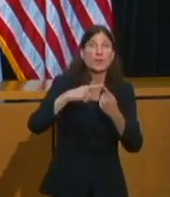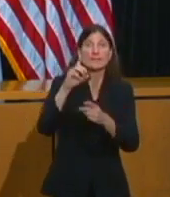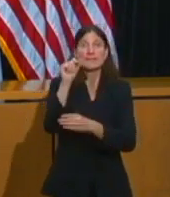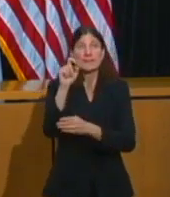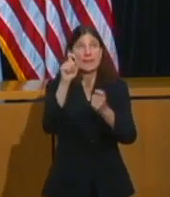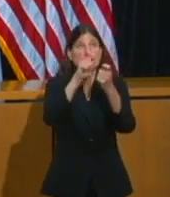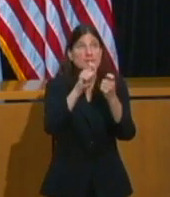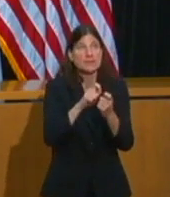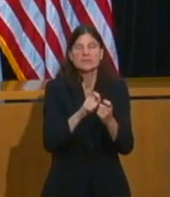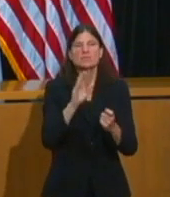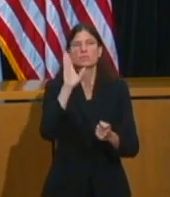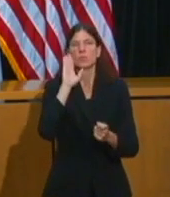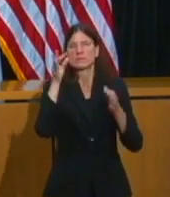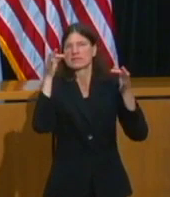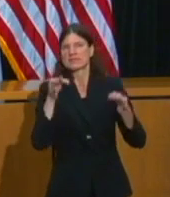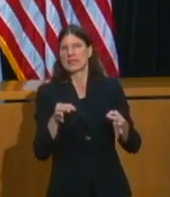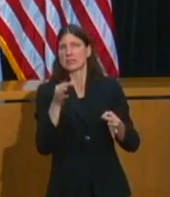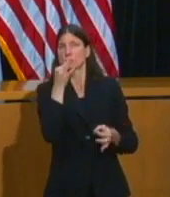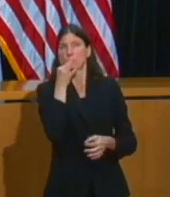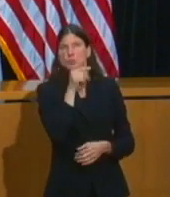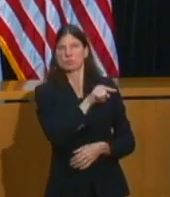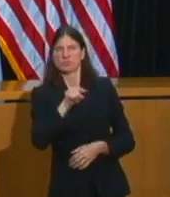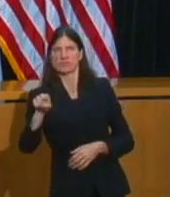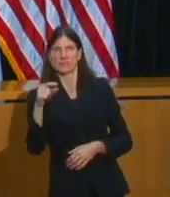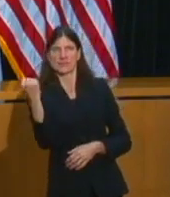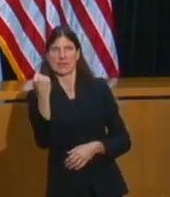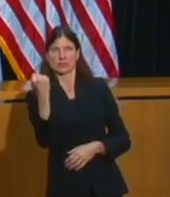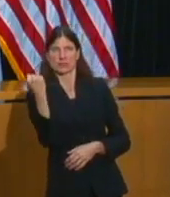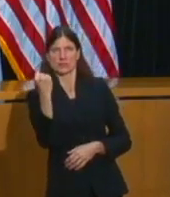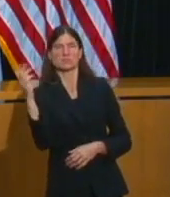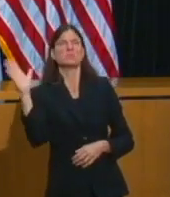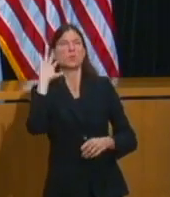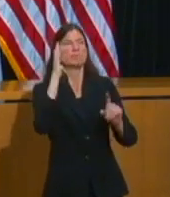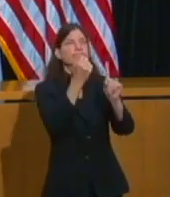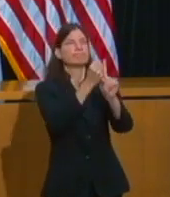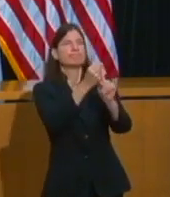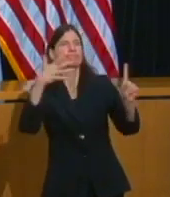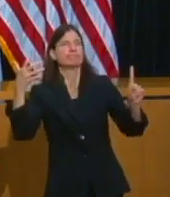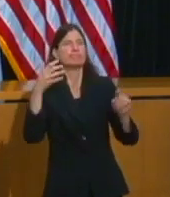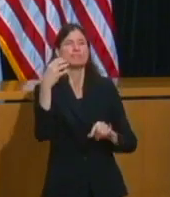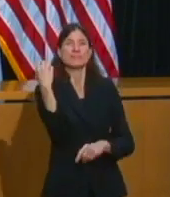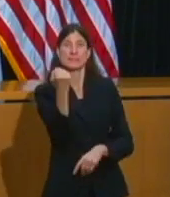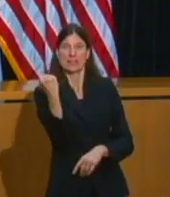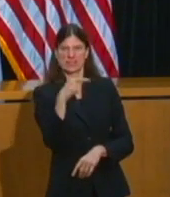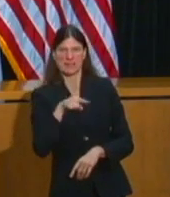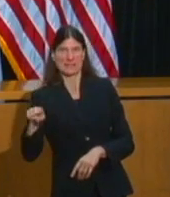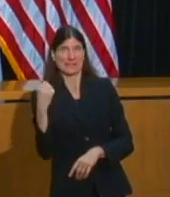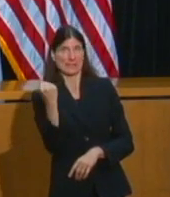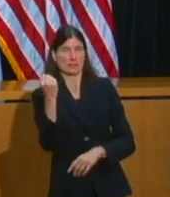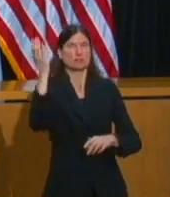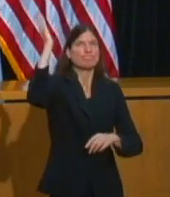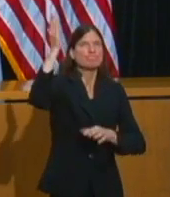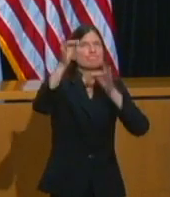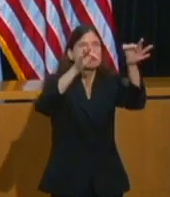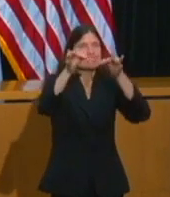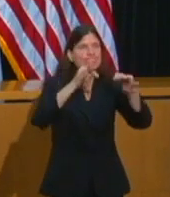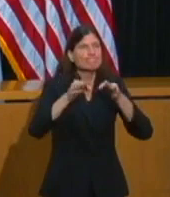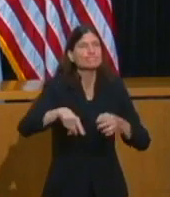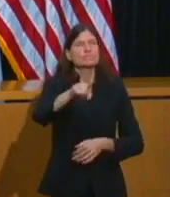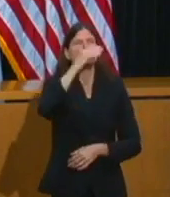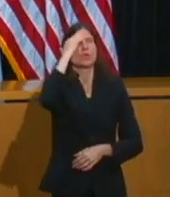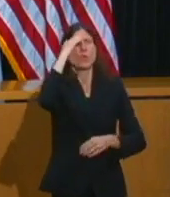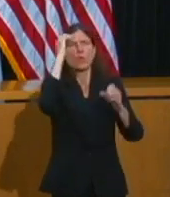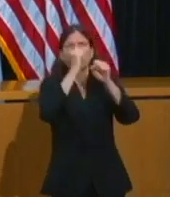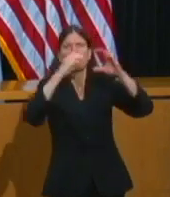you on Saturday to detail the results and when phase two would start. We know that businesses are eager